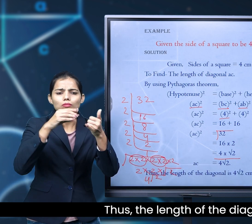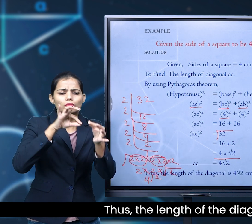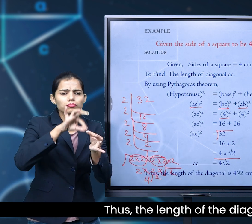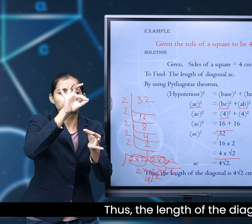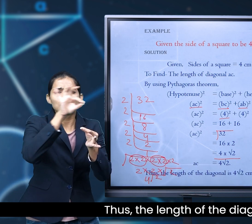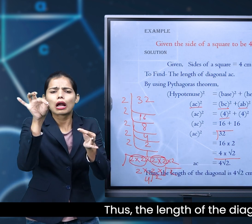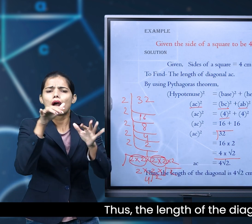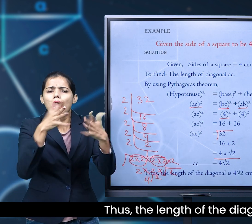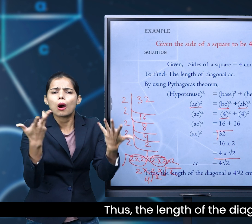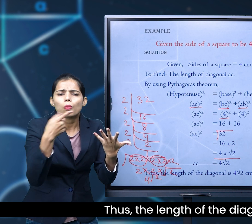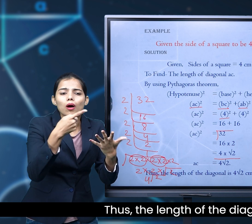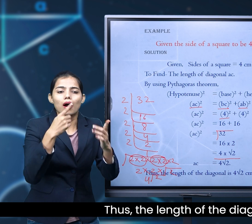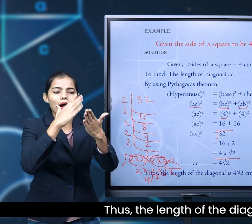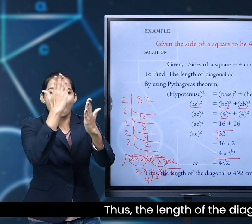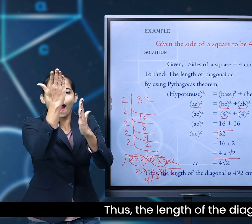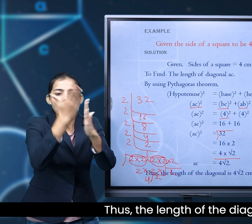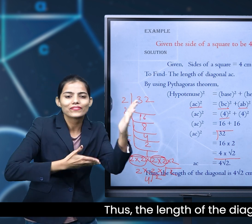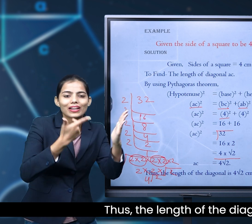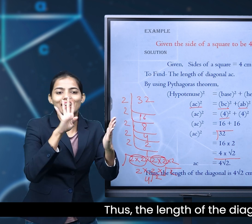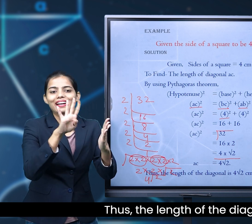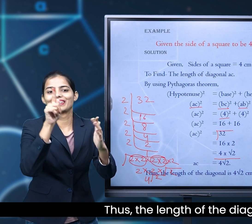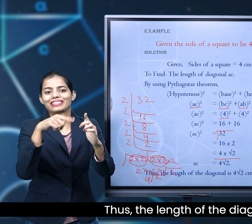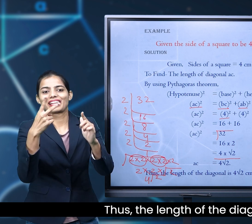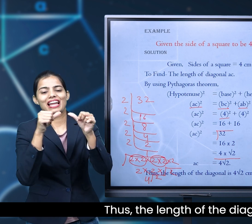Thus, the length of the diagonal is 4 root 2 centimeter.